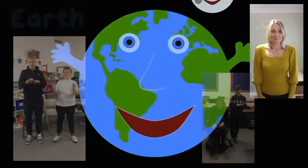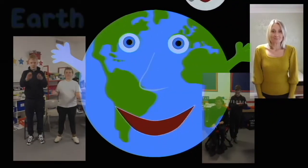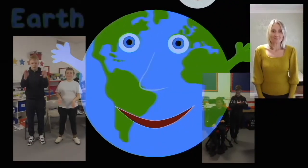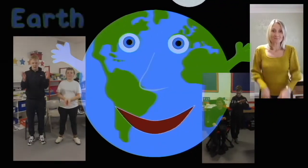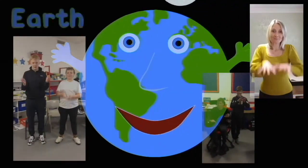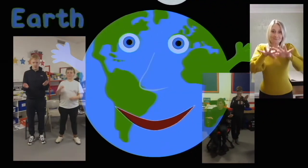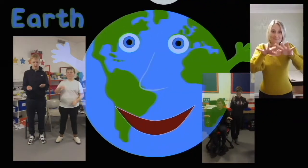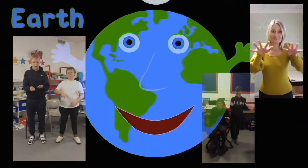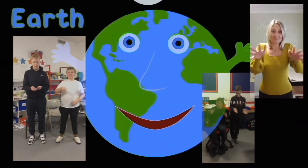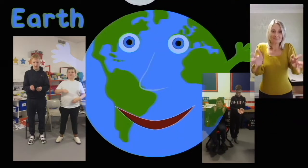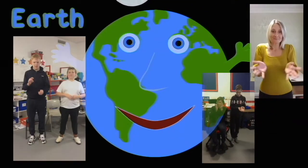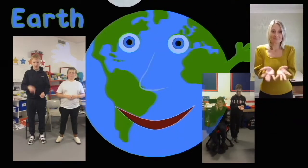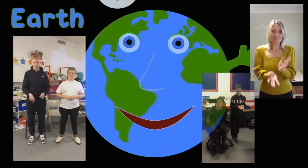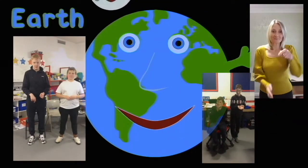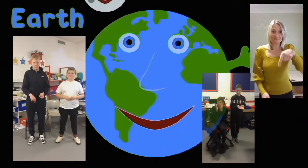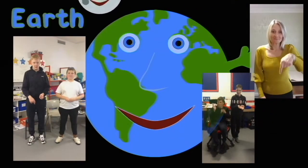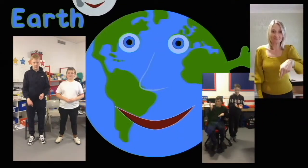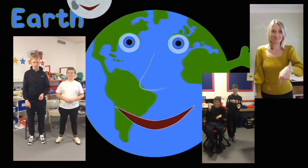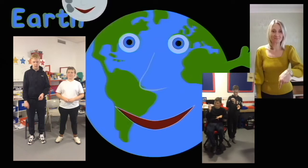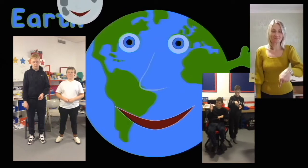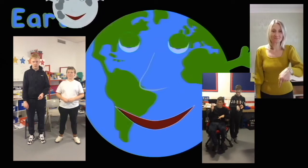I am the Earth,